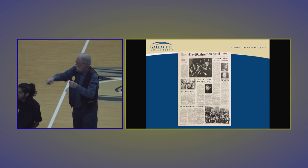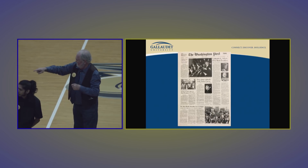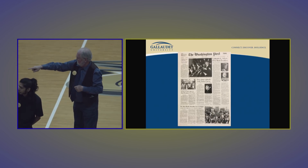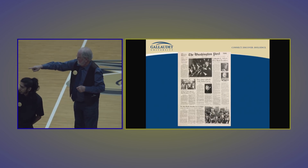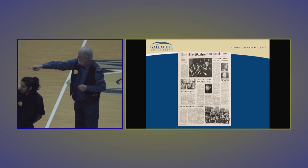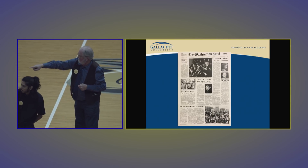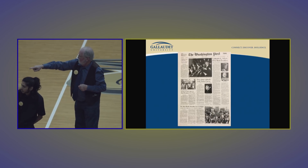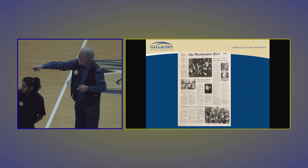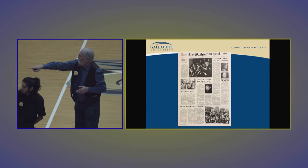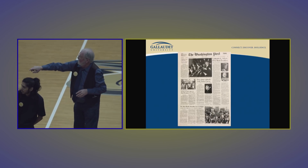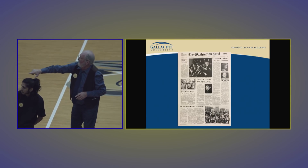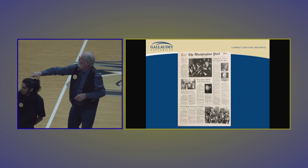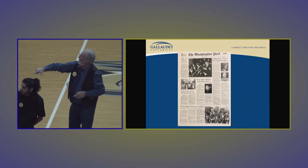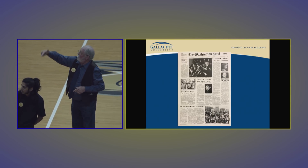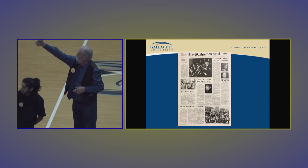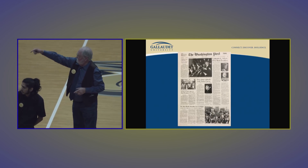And then we move on to when she resigned,